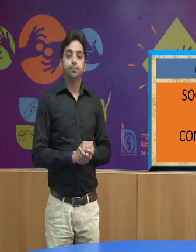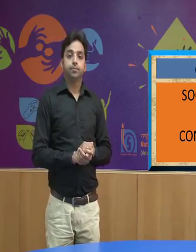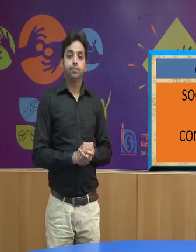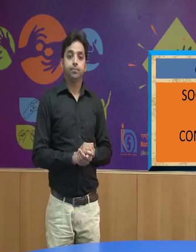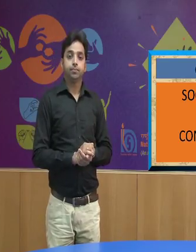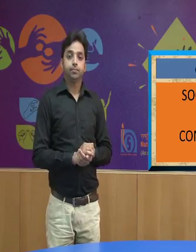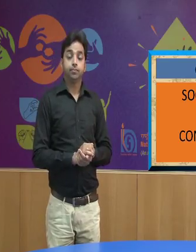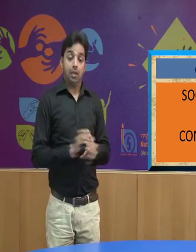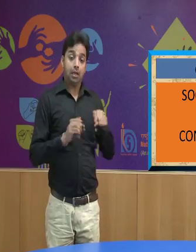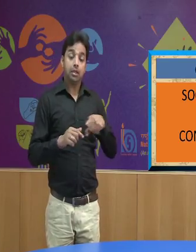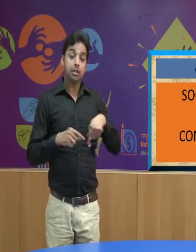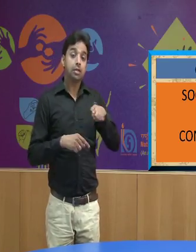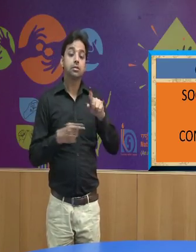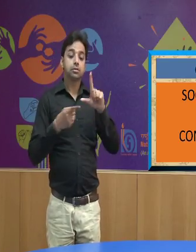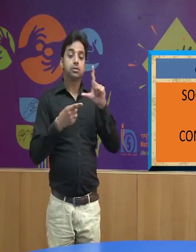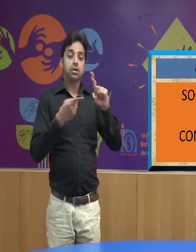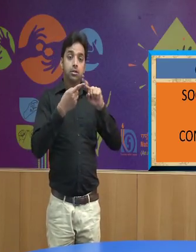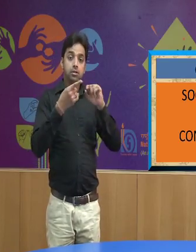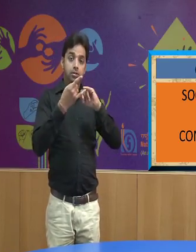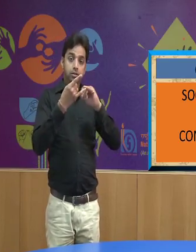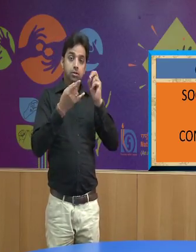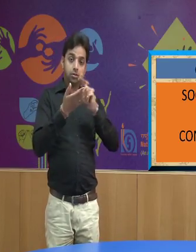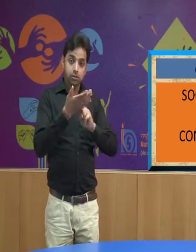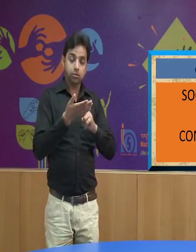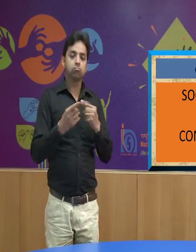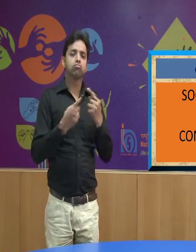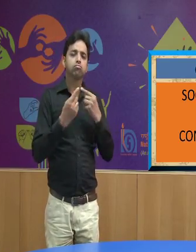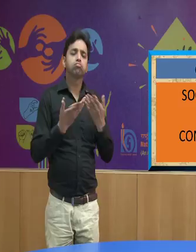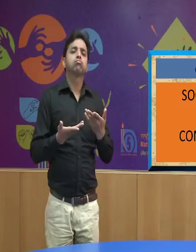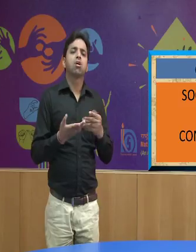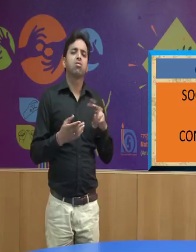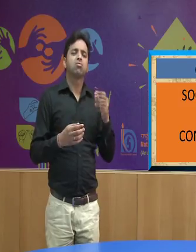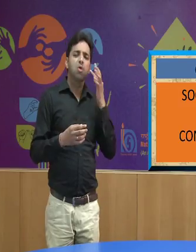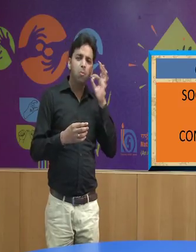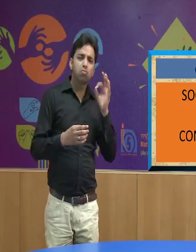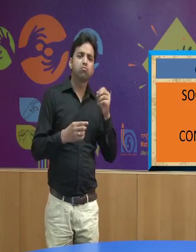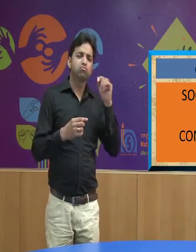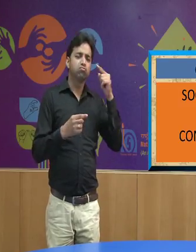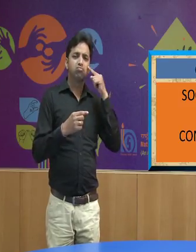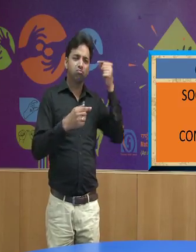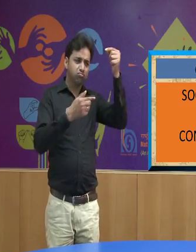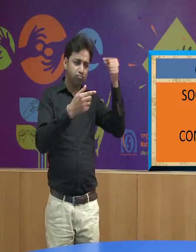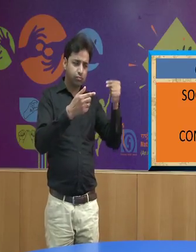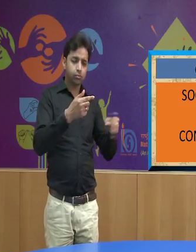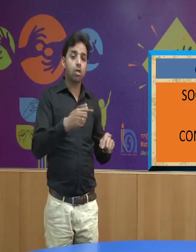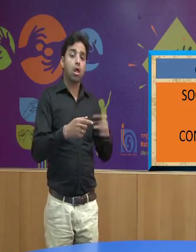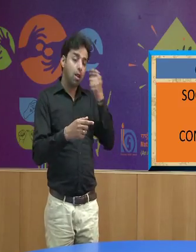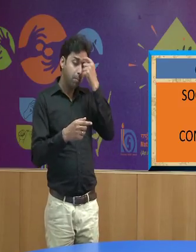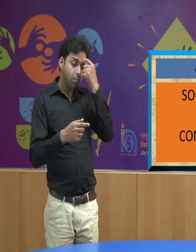In this lesson, we will discuss some important issues and problems that are present in